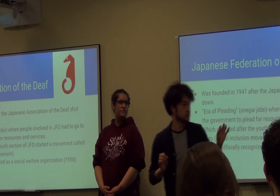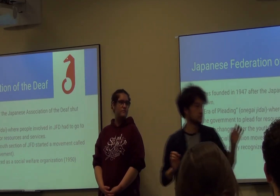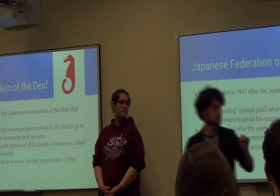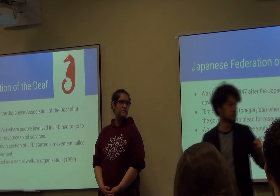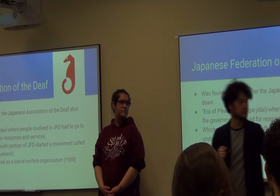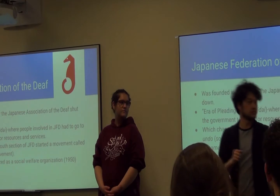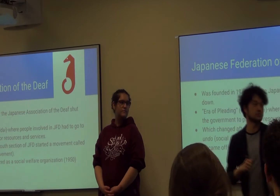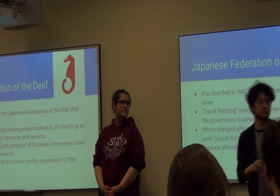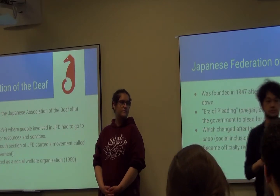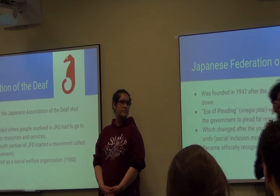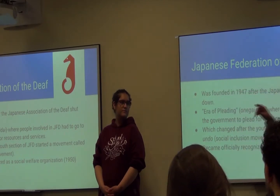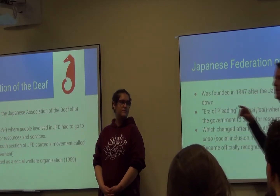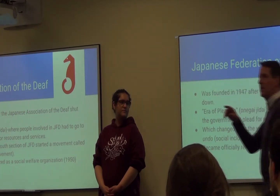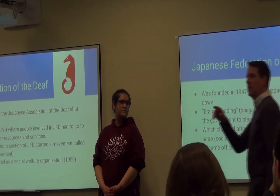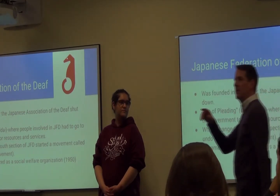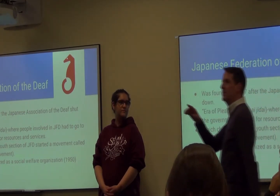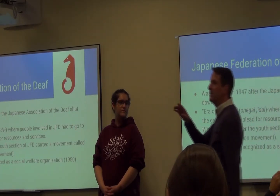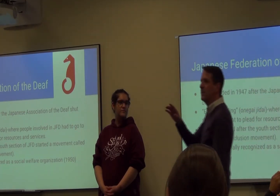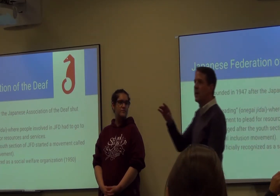Japanese Federation for the Deaf and the next schools were set up.